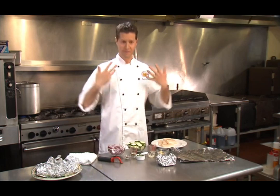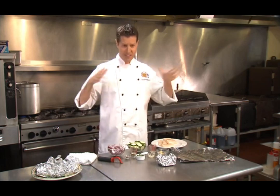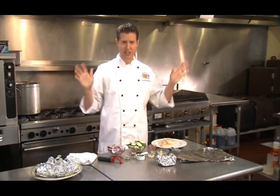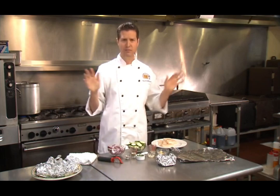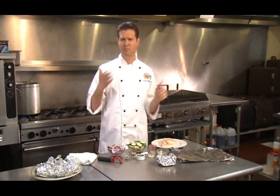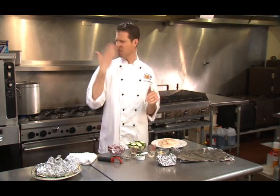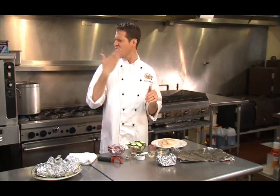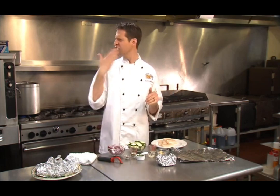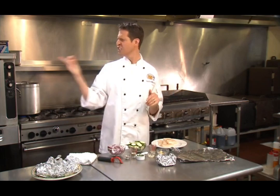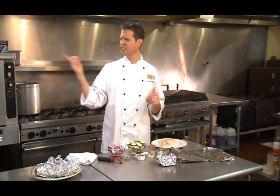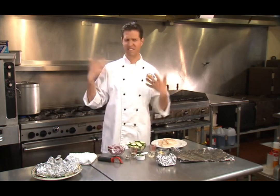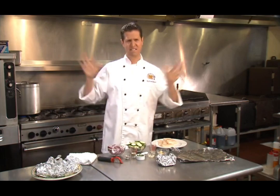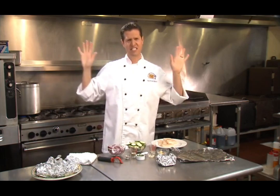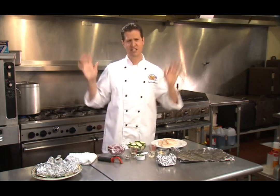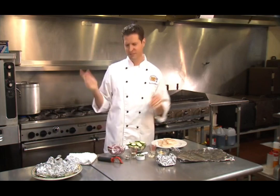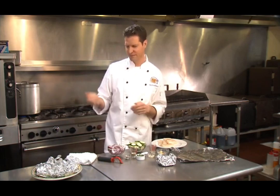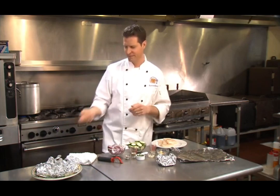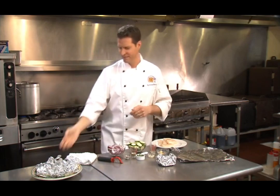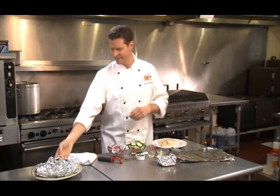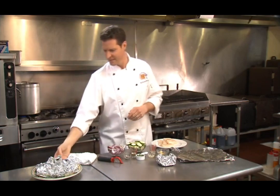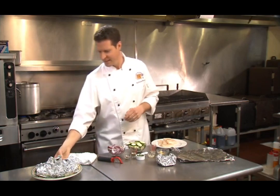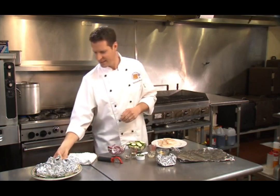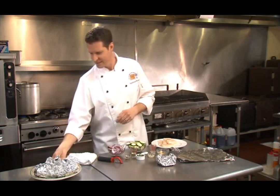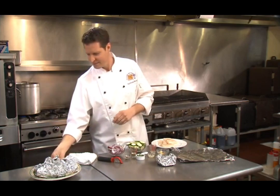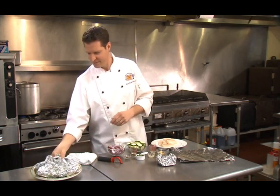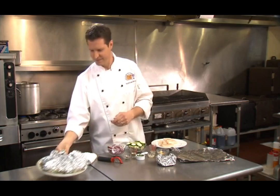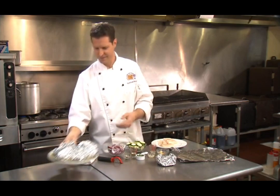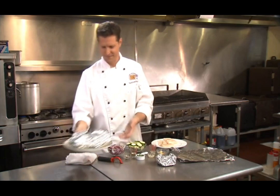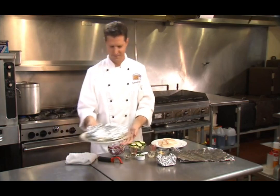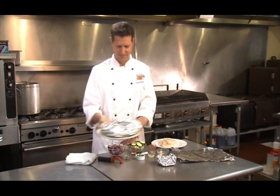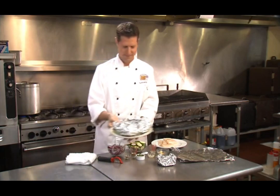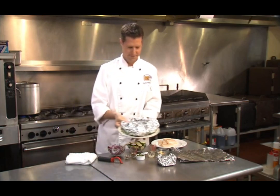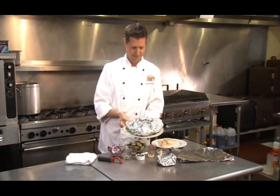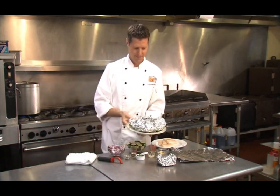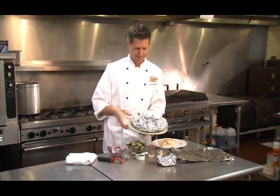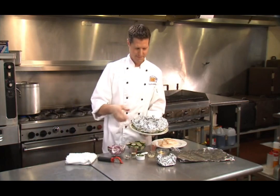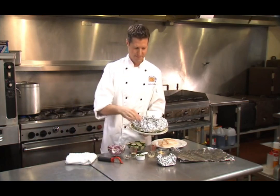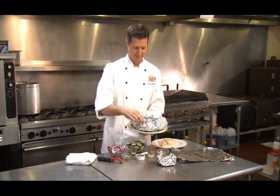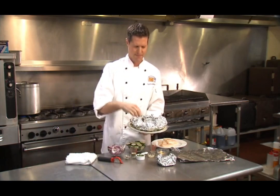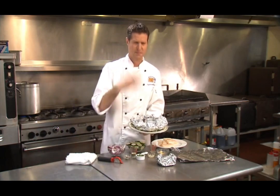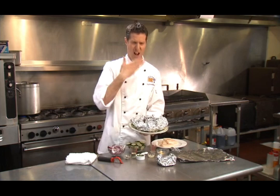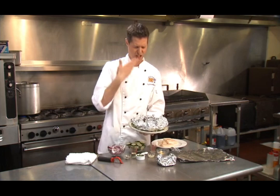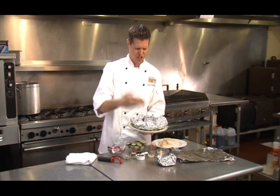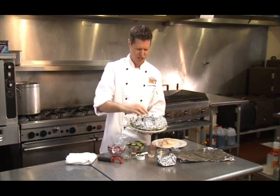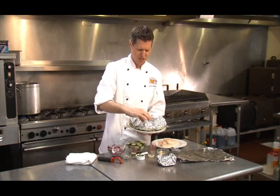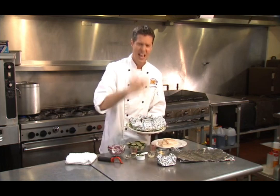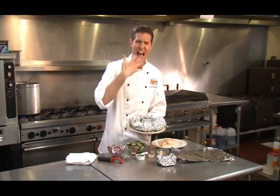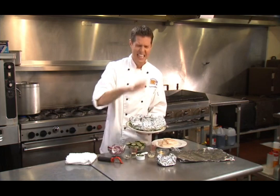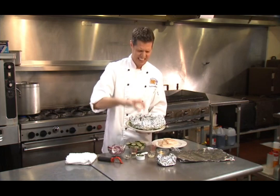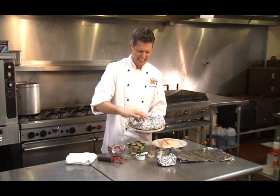minutes. Afterwards, it smells good. Now it's ready. It smells good.